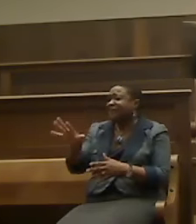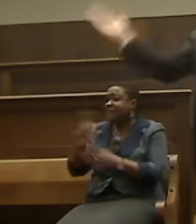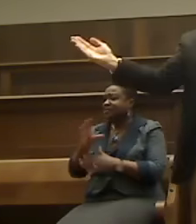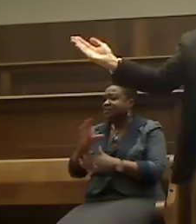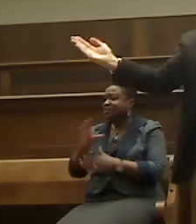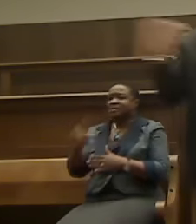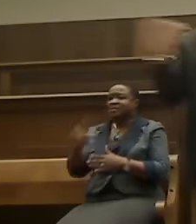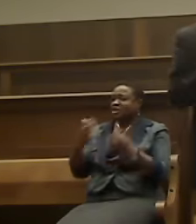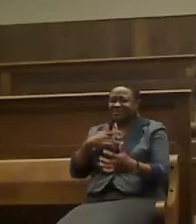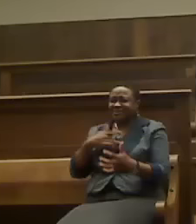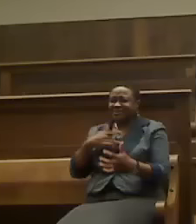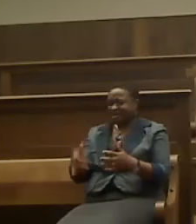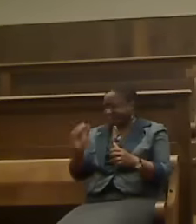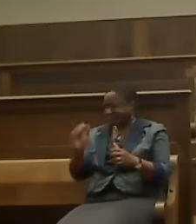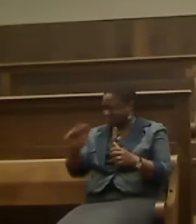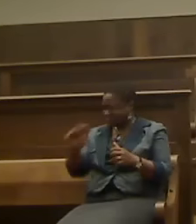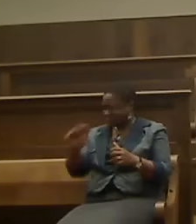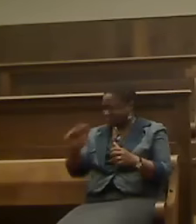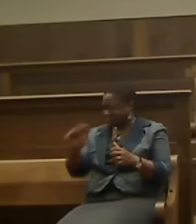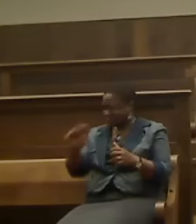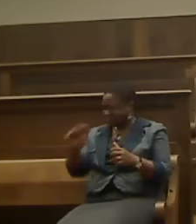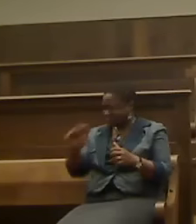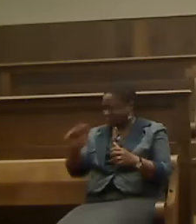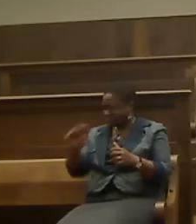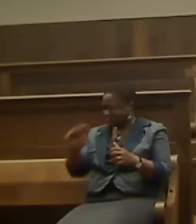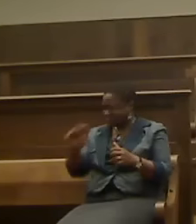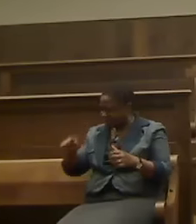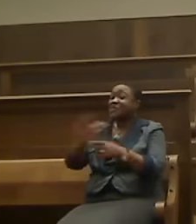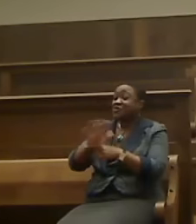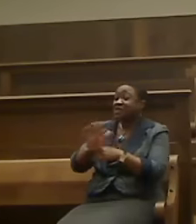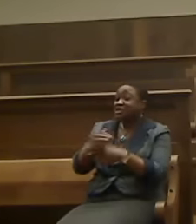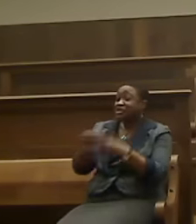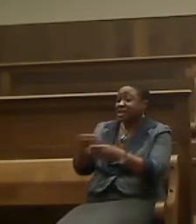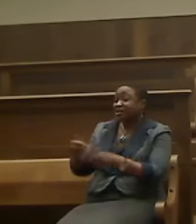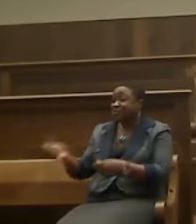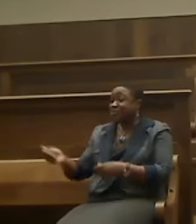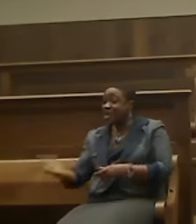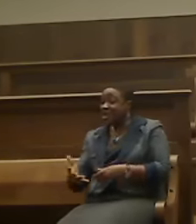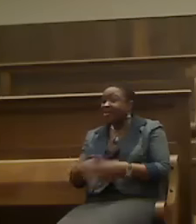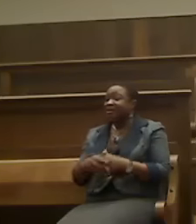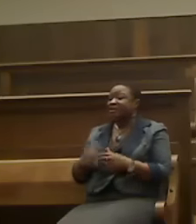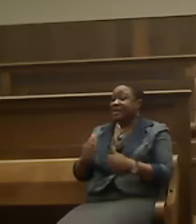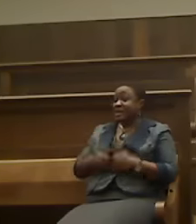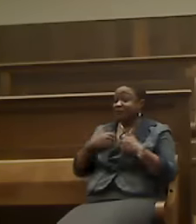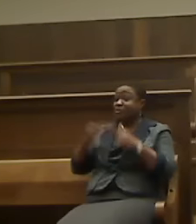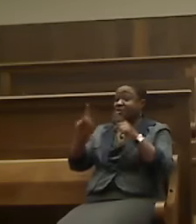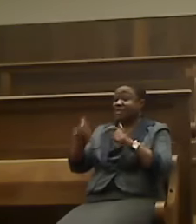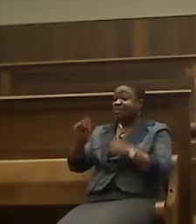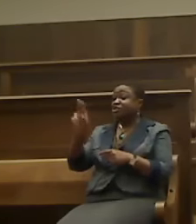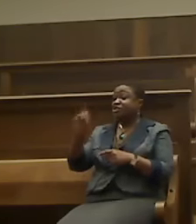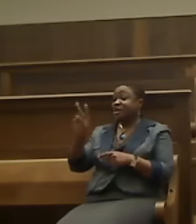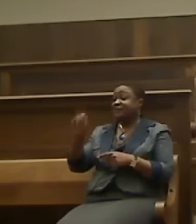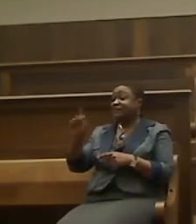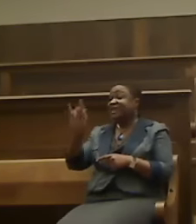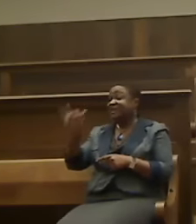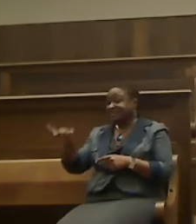moves over. We have the movie, Genetic Roulette, The Gamble of Our Lives. We tested it at the Sun Valley Film Festival. Rate